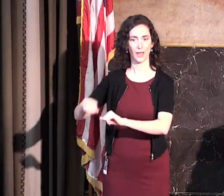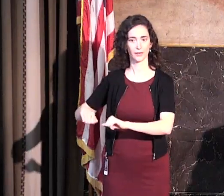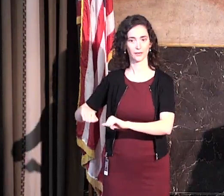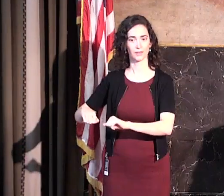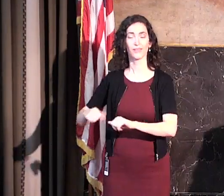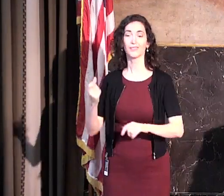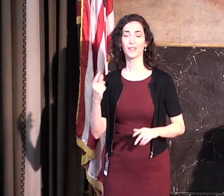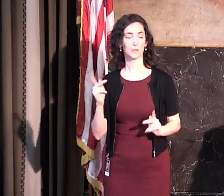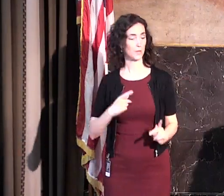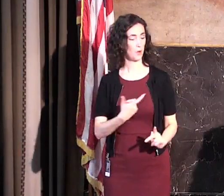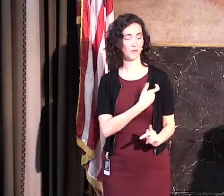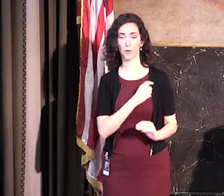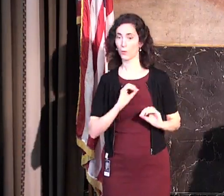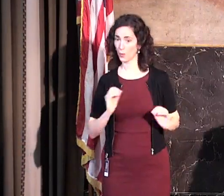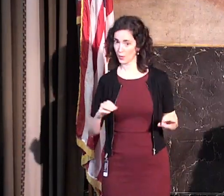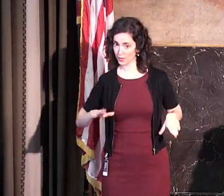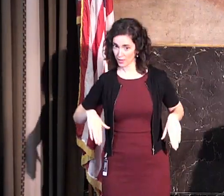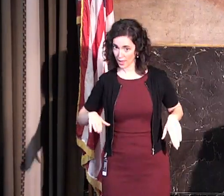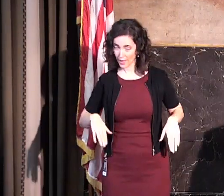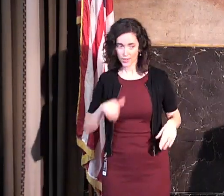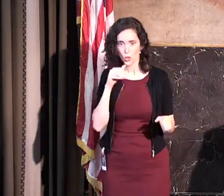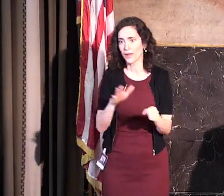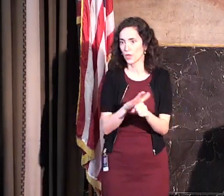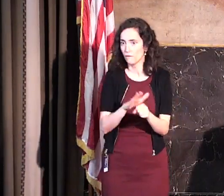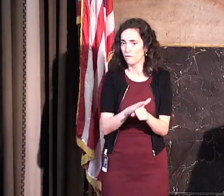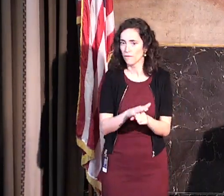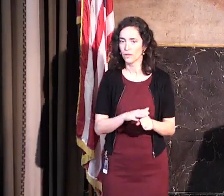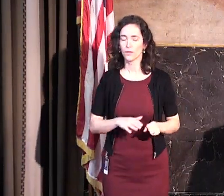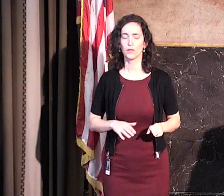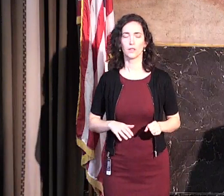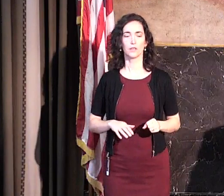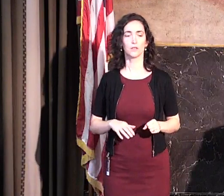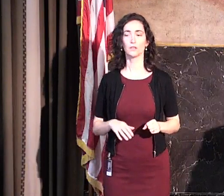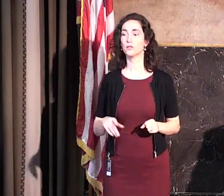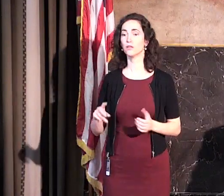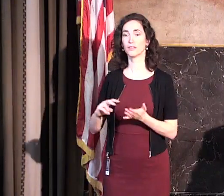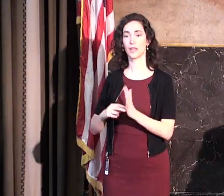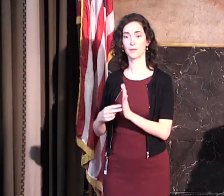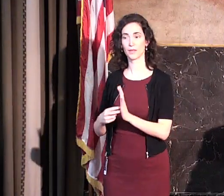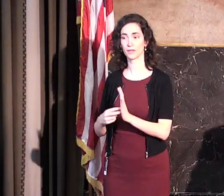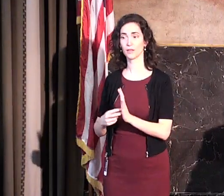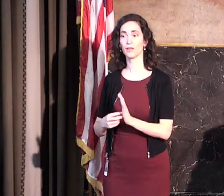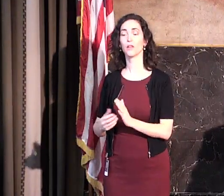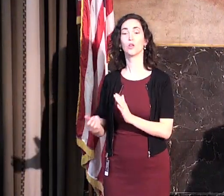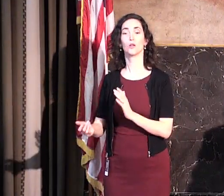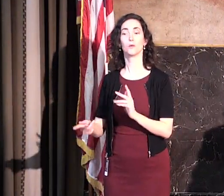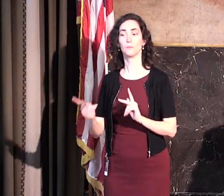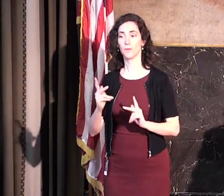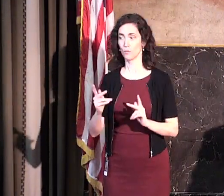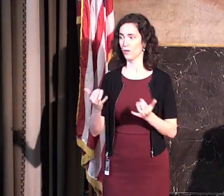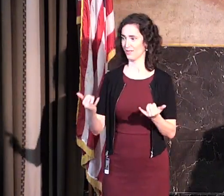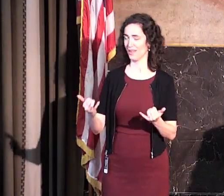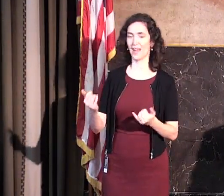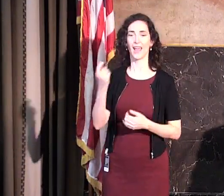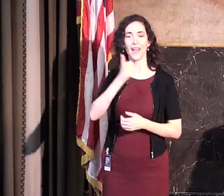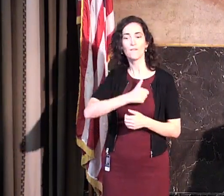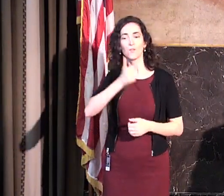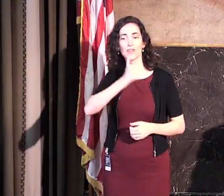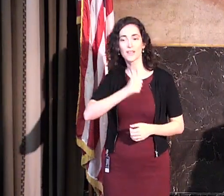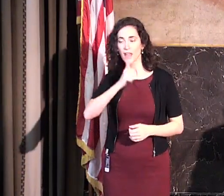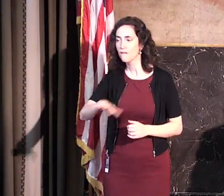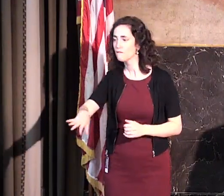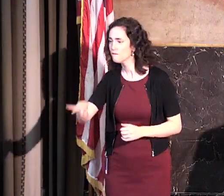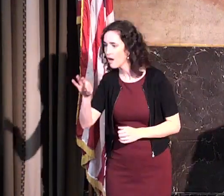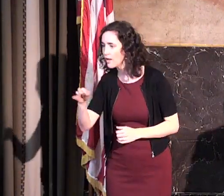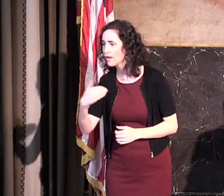are not vaccinated in sufficient numbers, the number of new cases diagnosed each day in